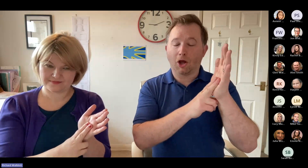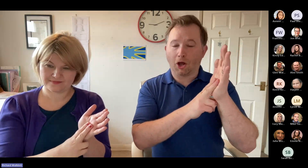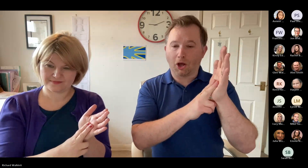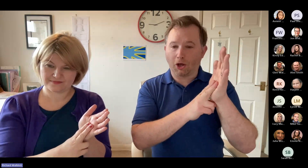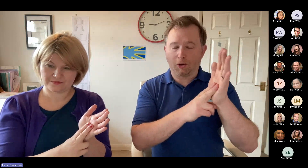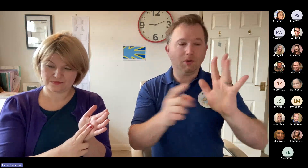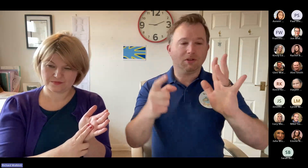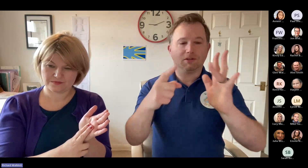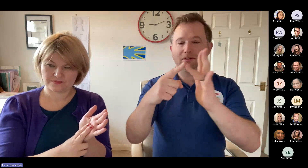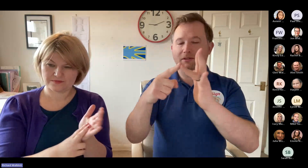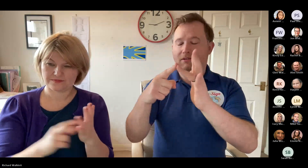O,